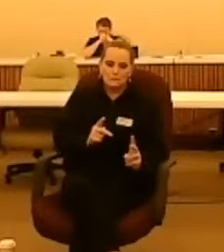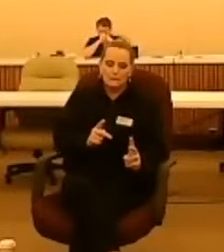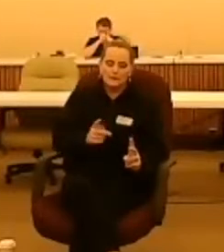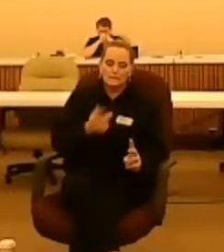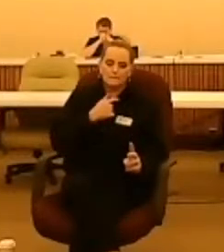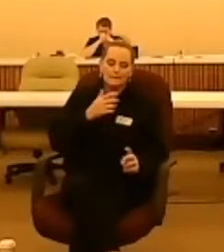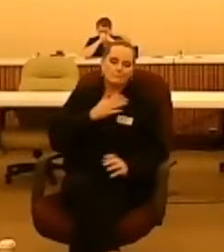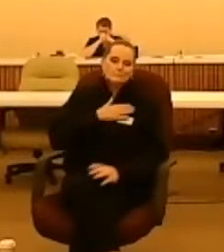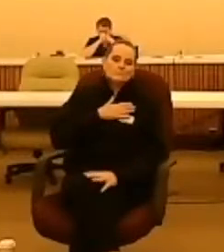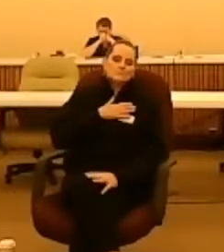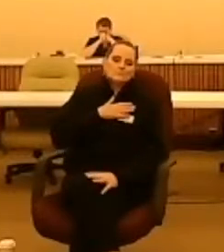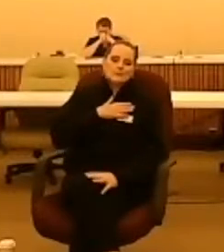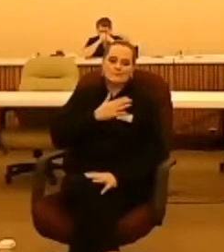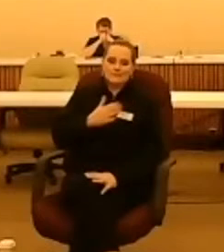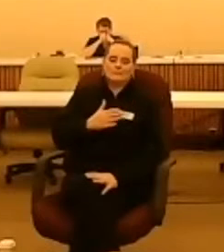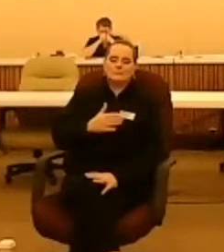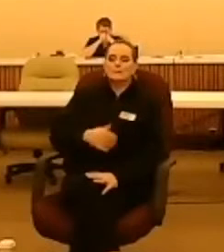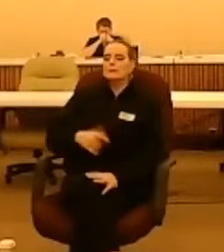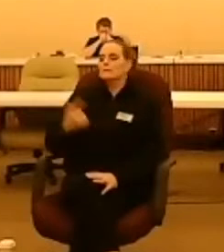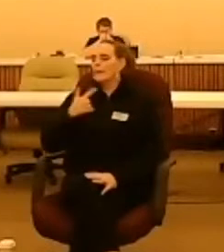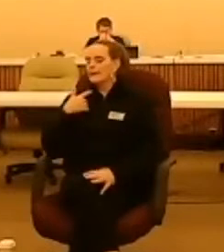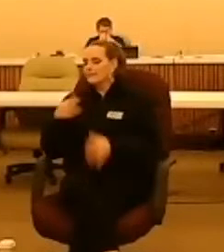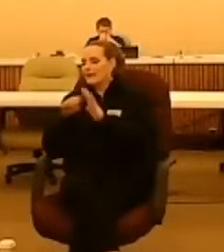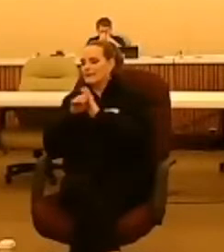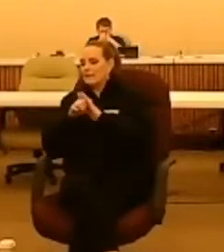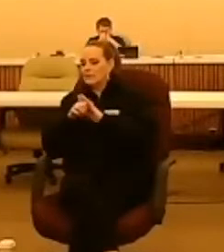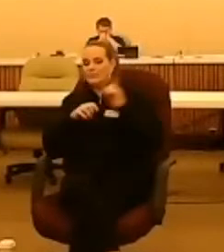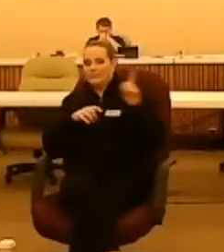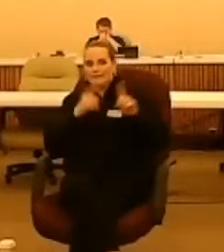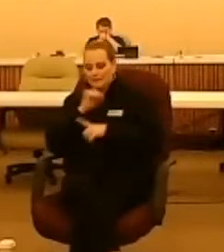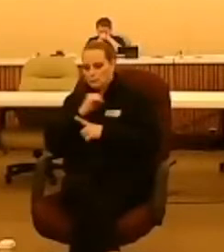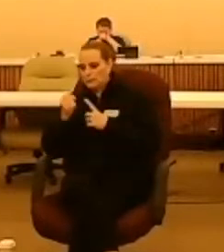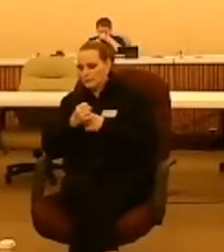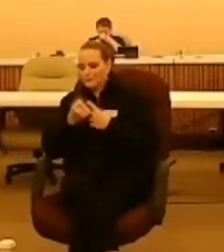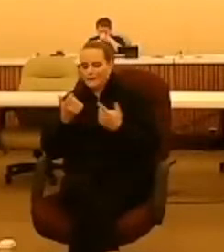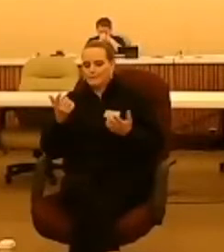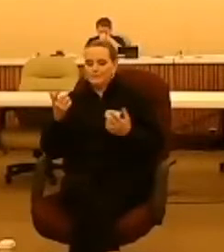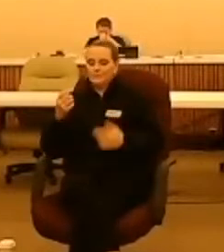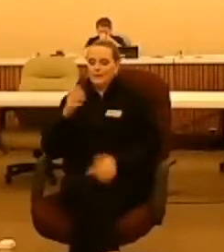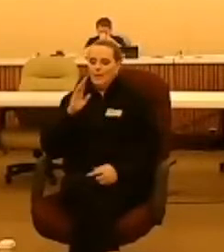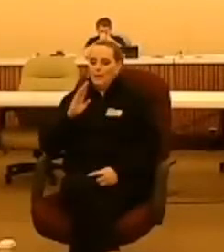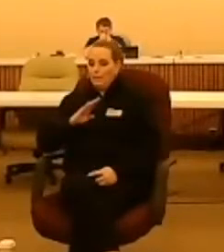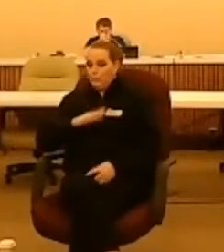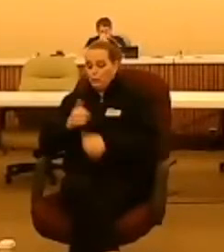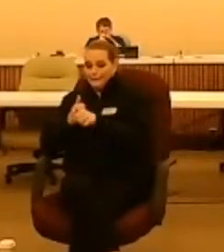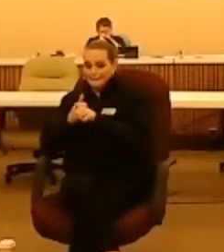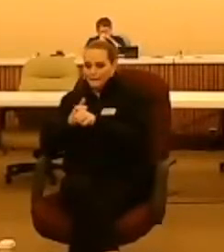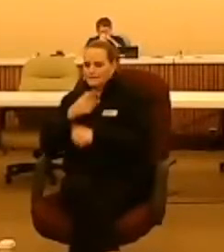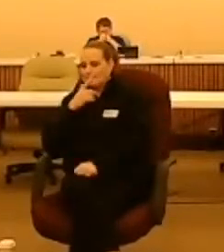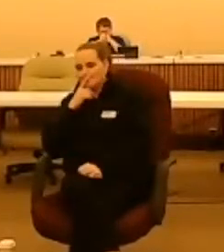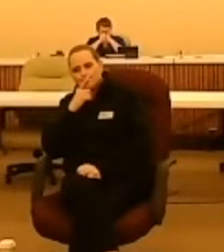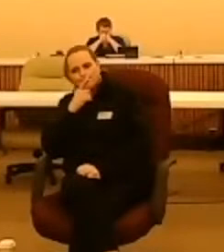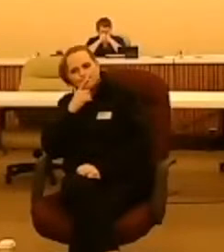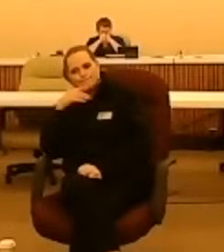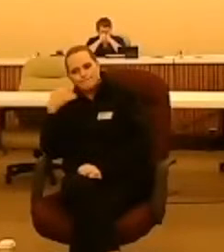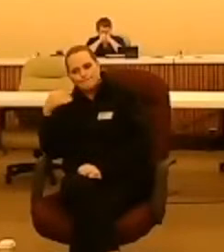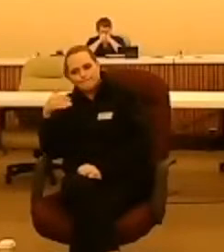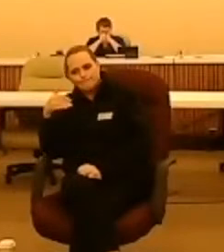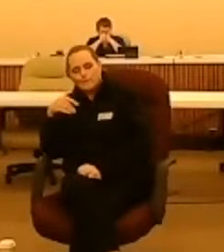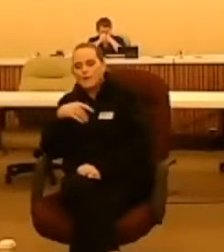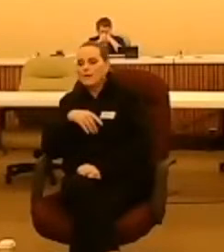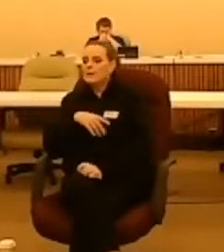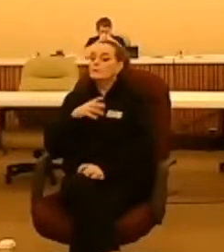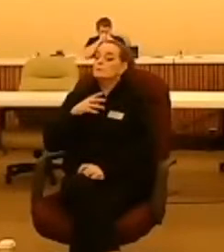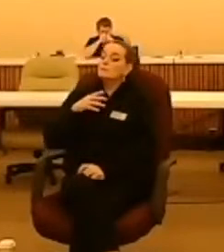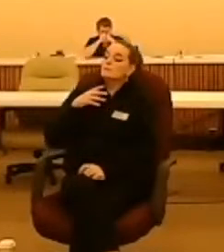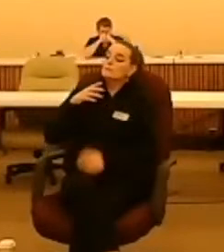for example, in the situation that Naomi was just talking about, where the board itself is in question, the